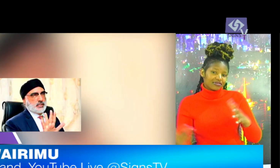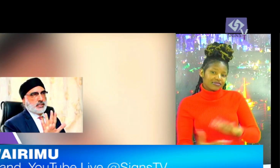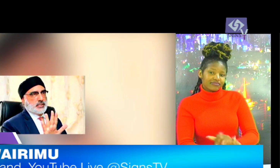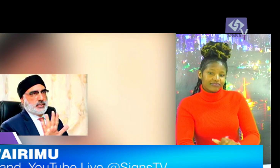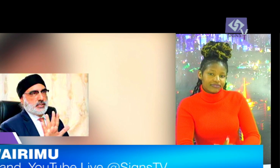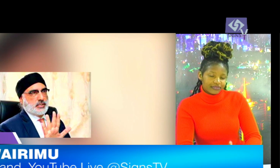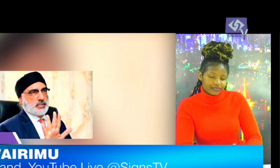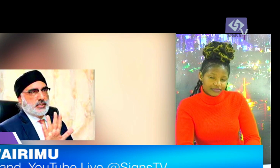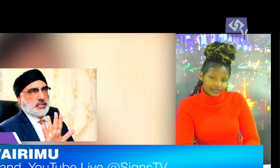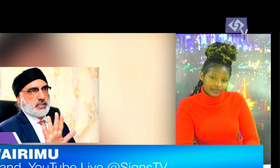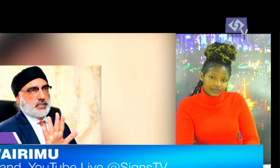others.